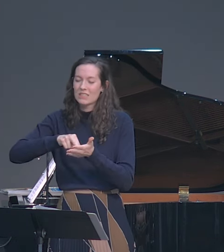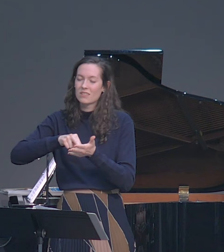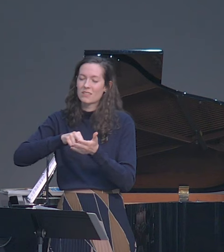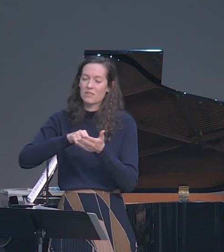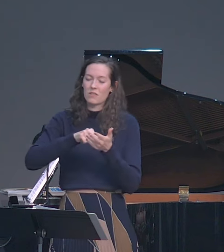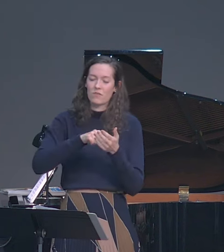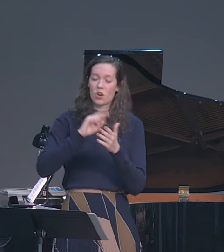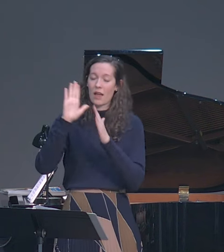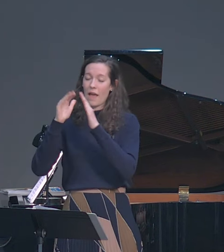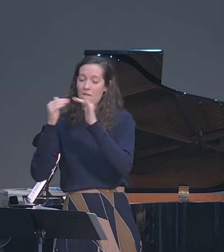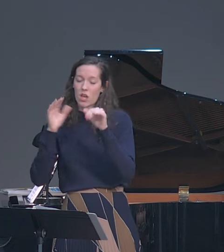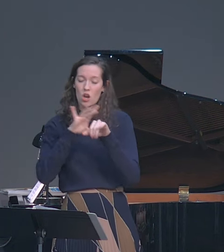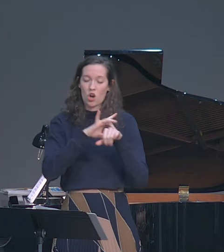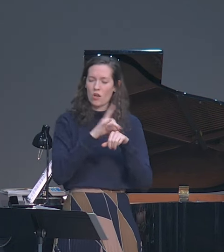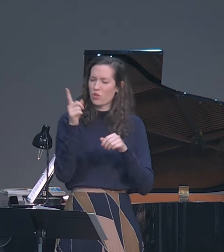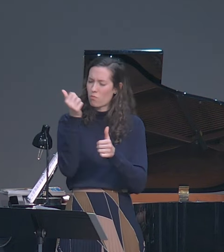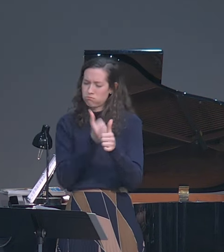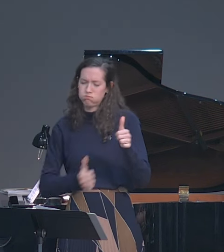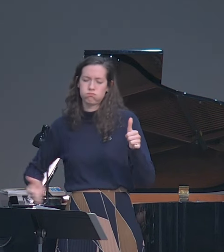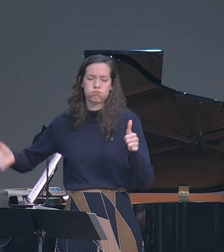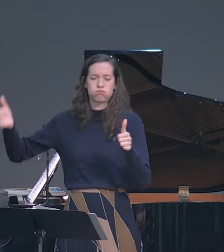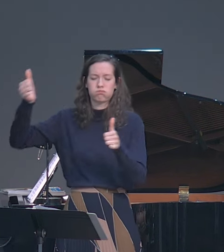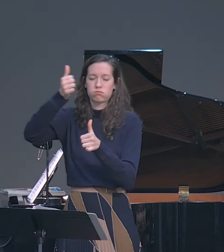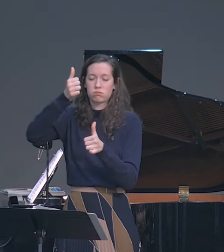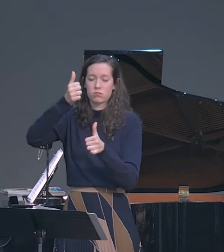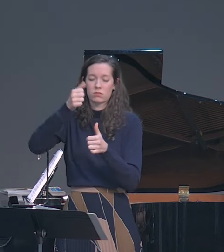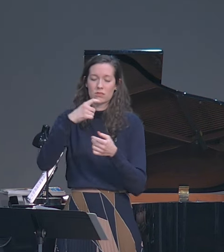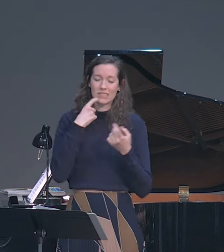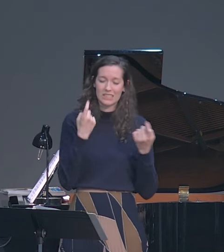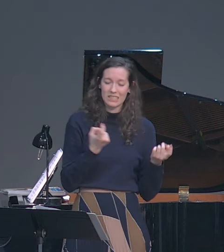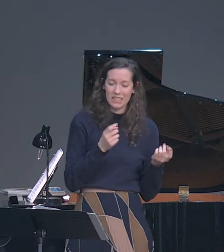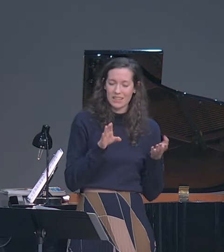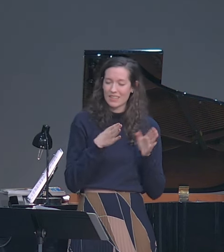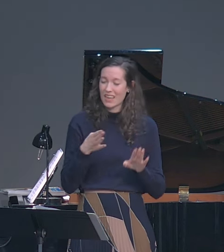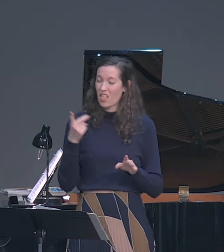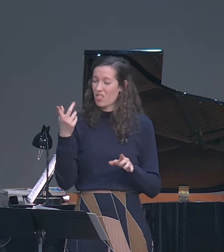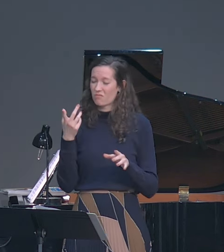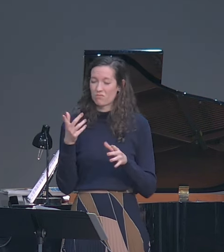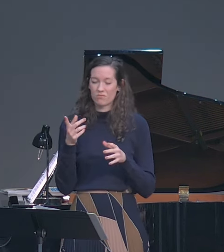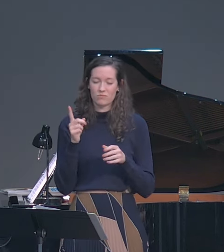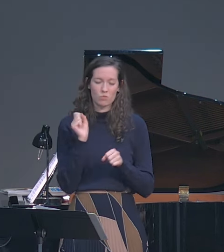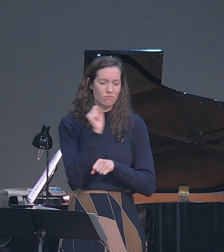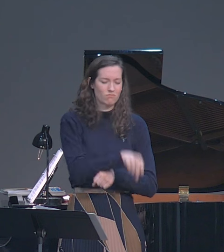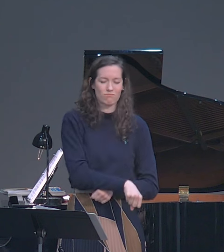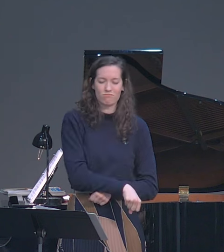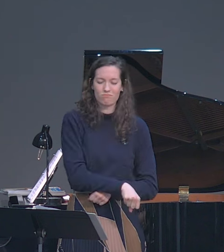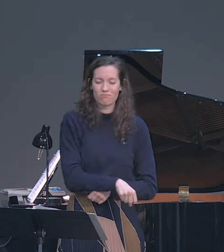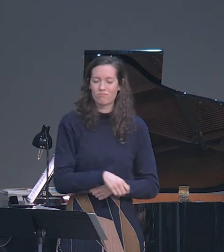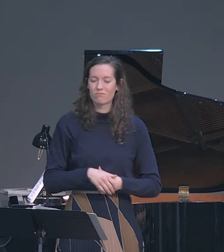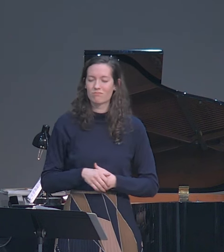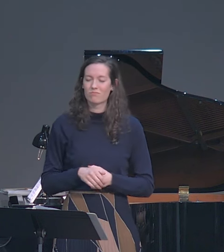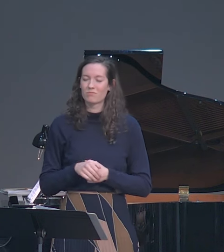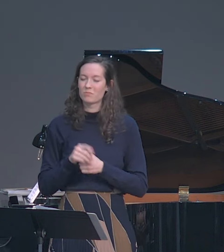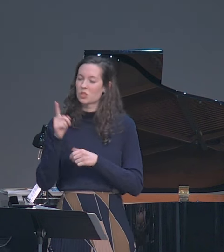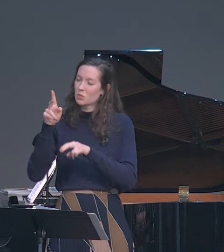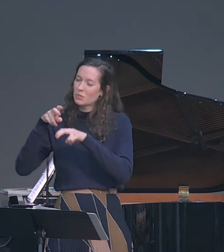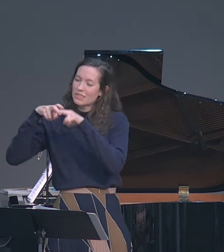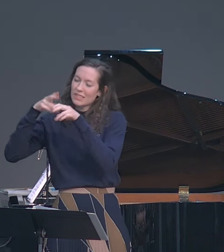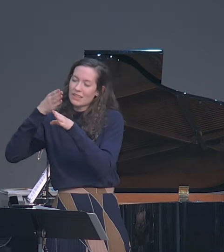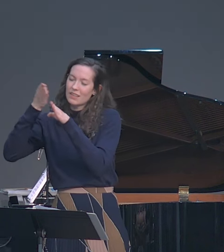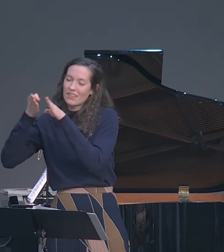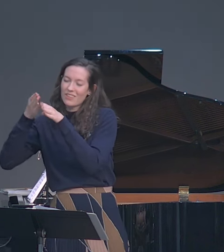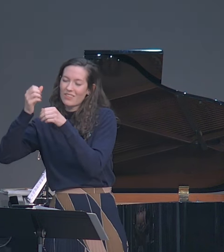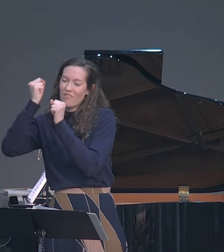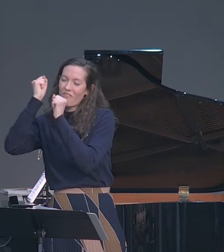has conquered sin and death and seated at the right hand of the Father until his enemies are made